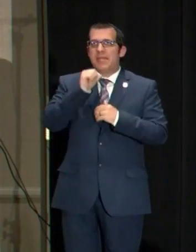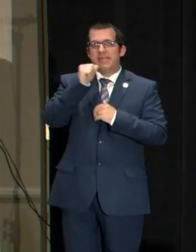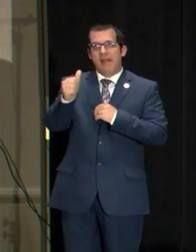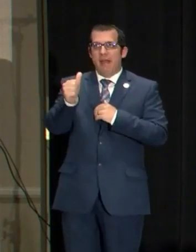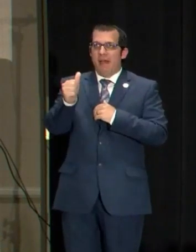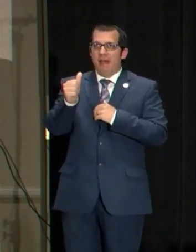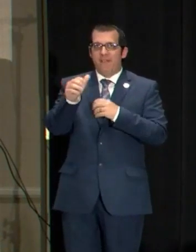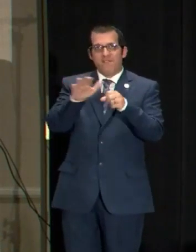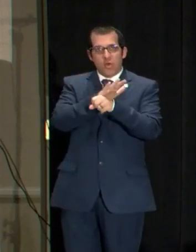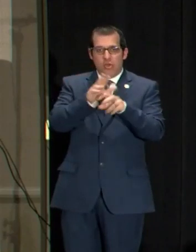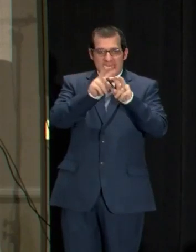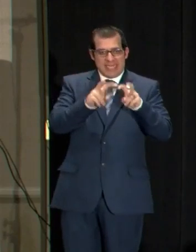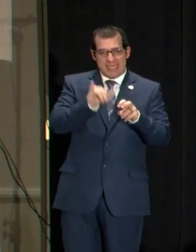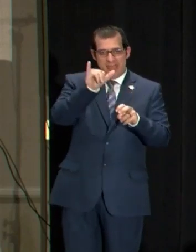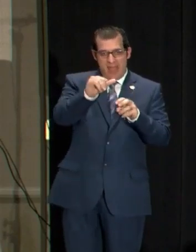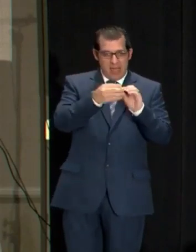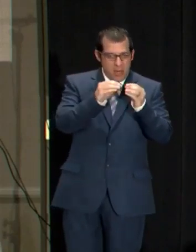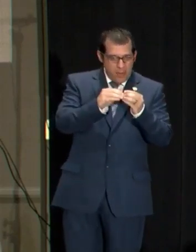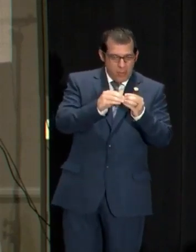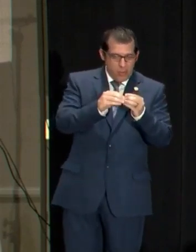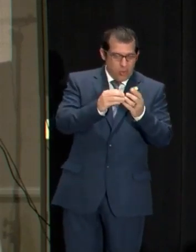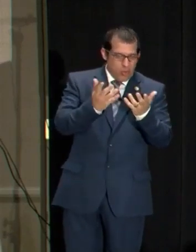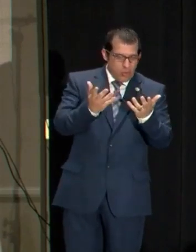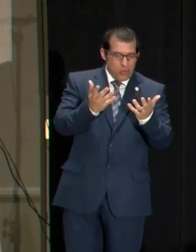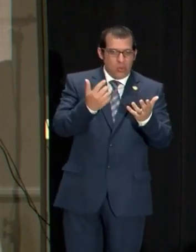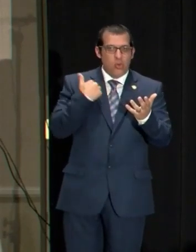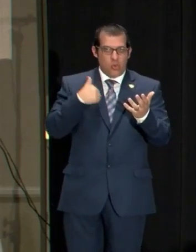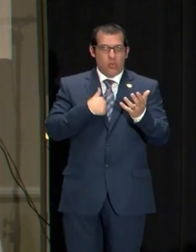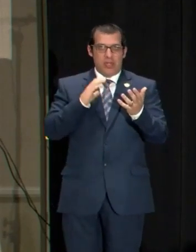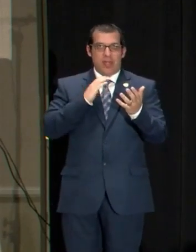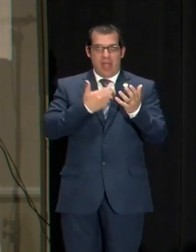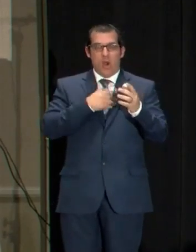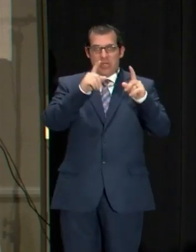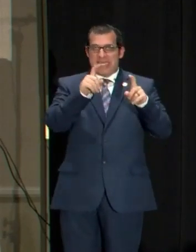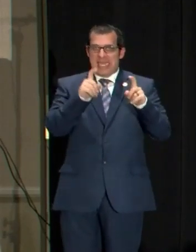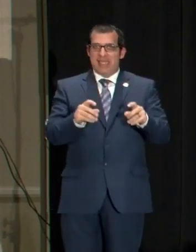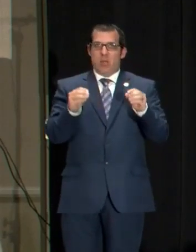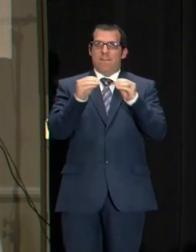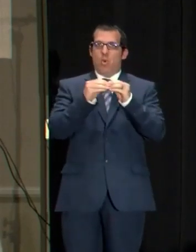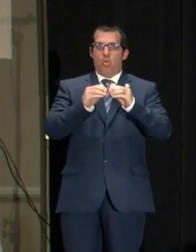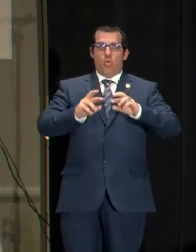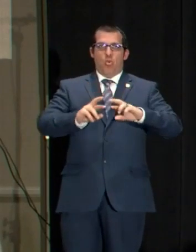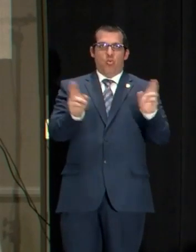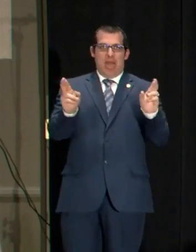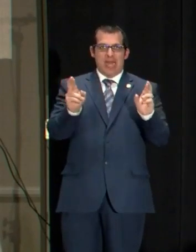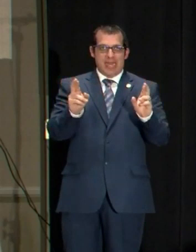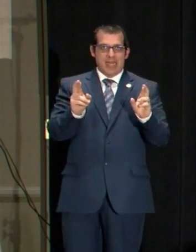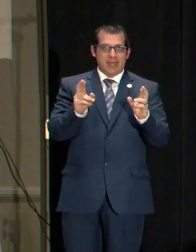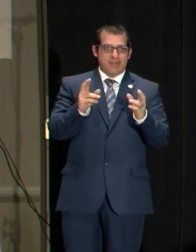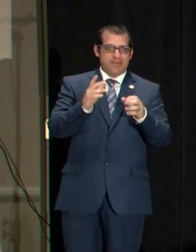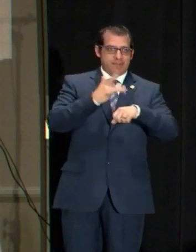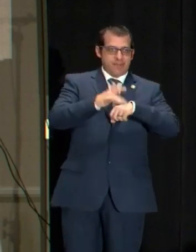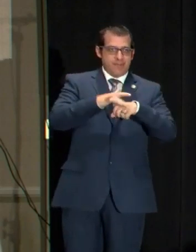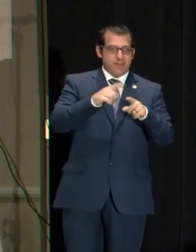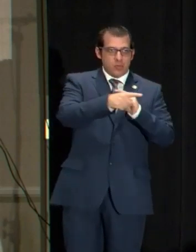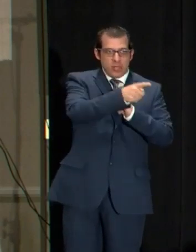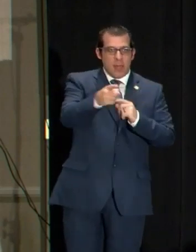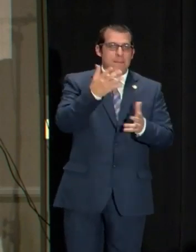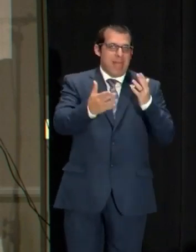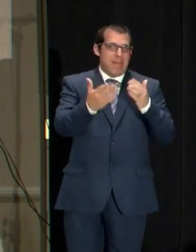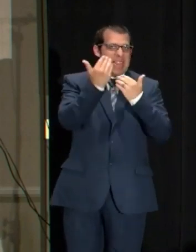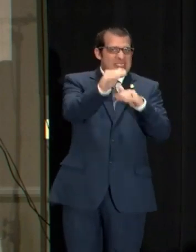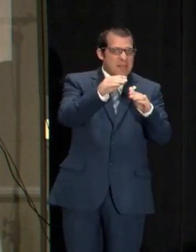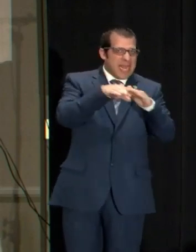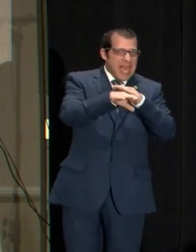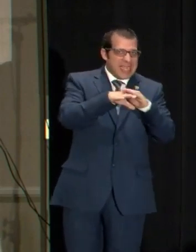really assessing that population very well. We've made our testing much more available, and previously there may have been